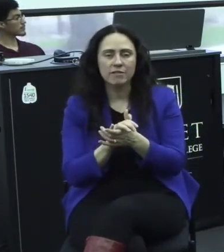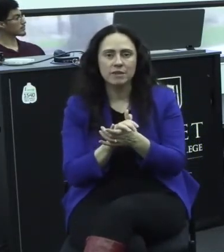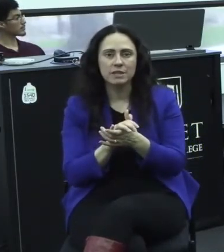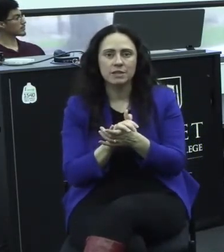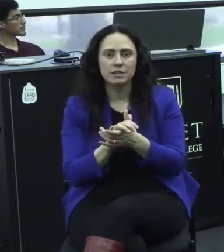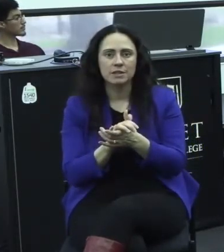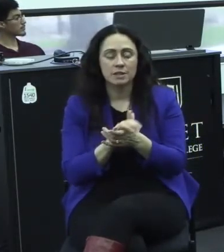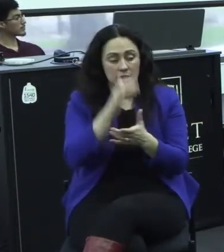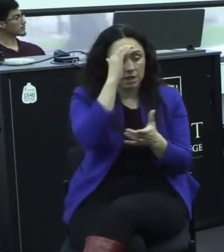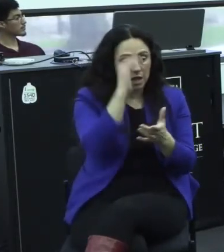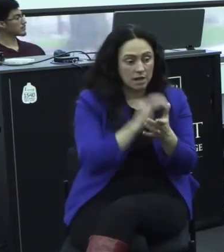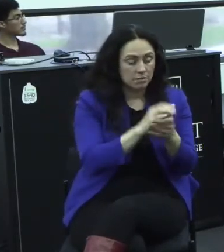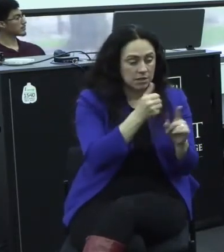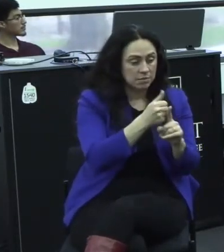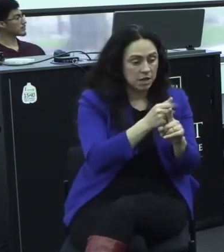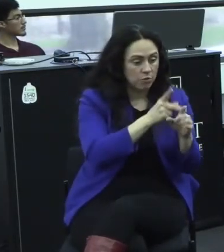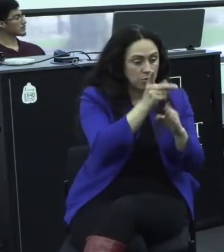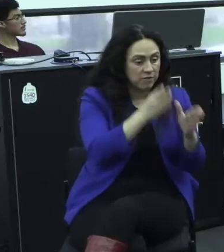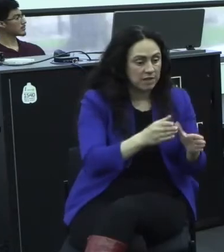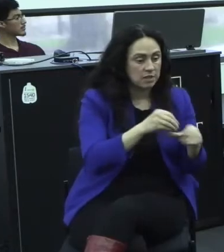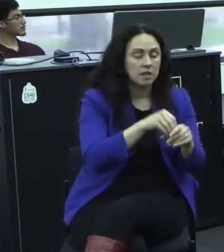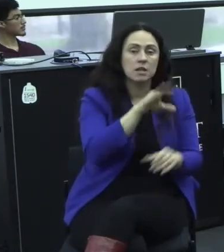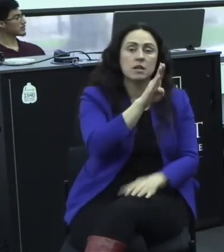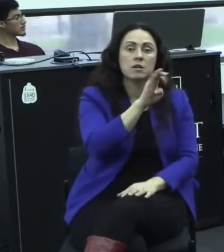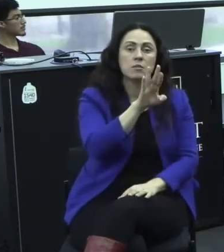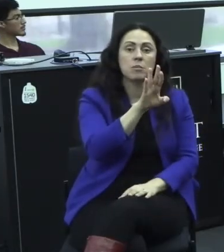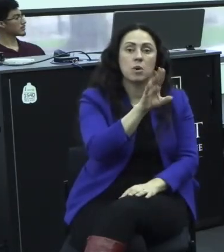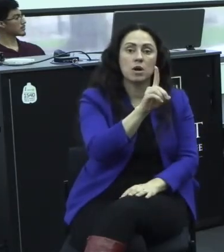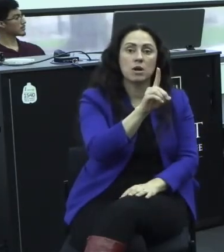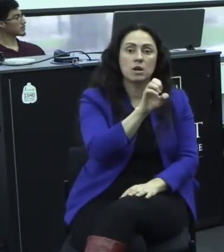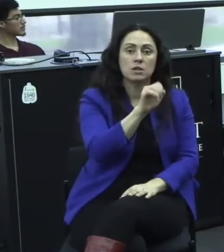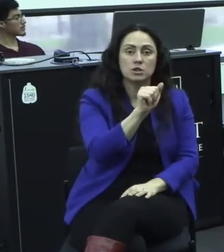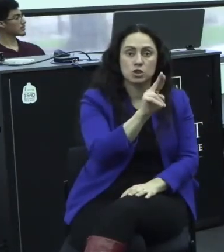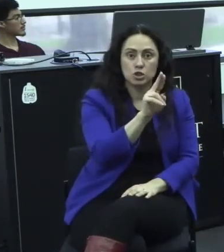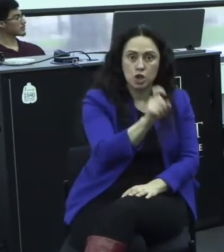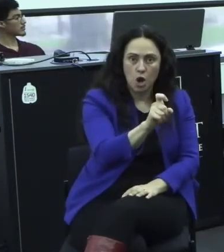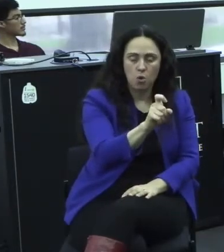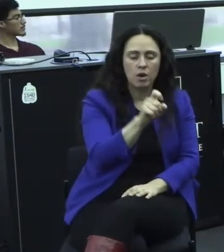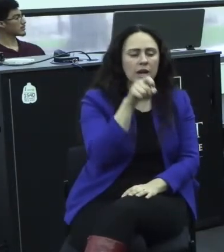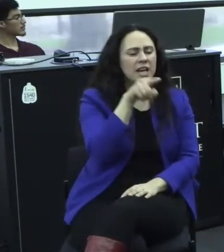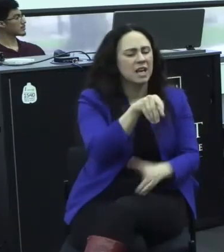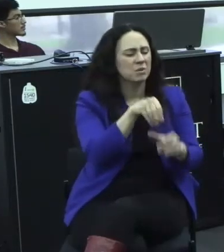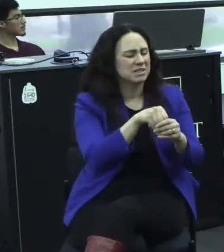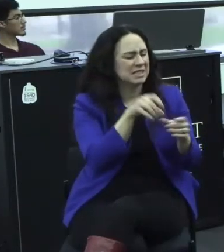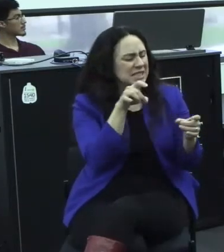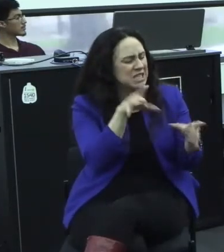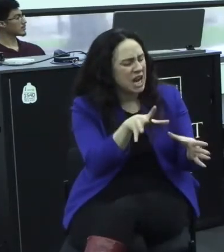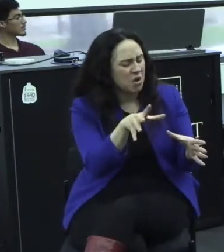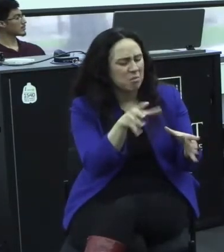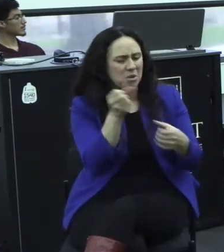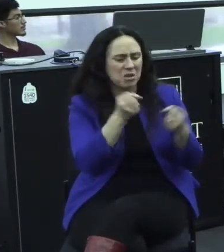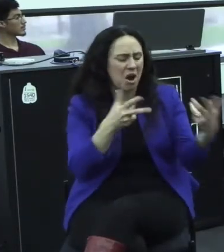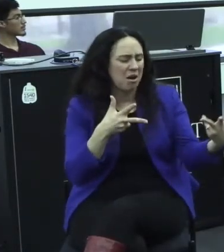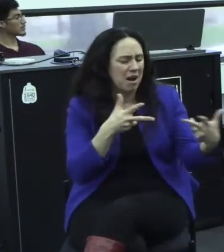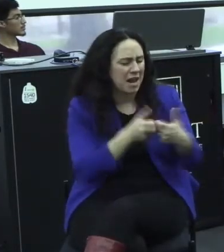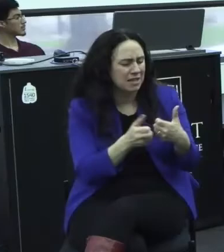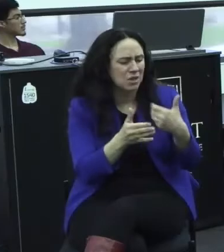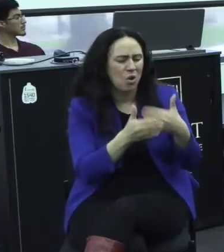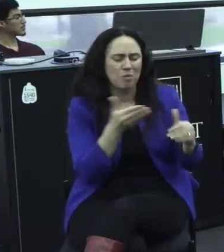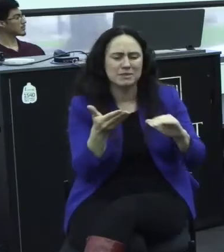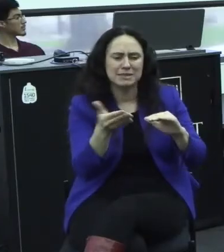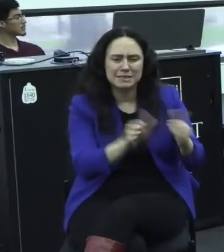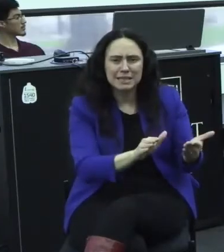He is a professor in Bordeaux, and he was in a kind of terrible car accident, almost lost his